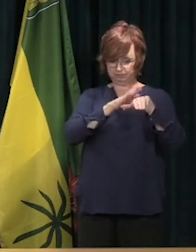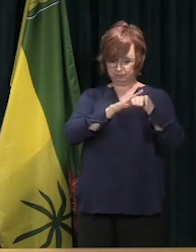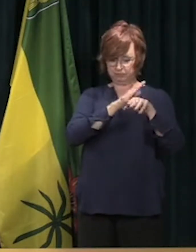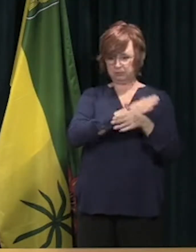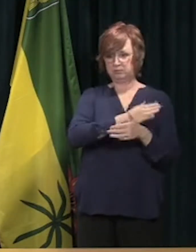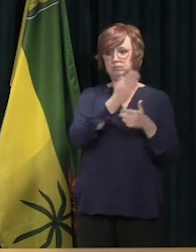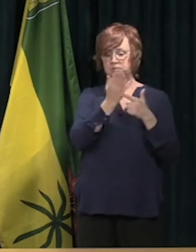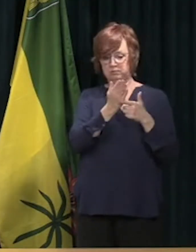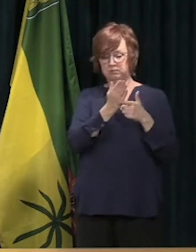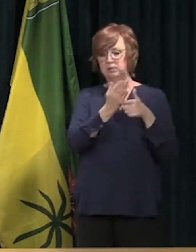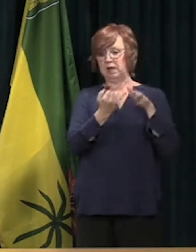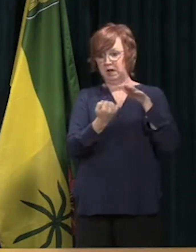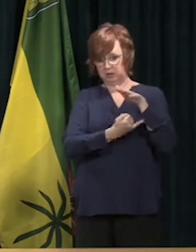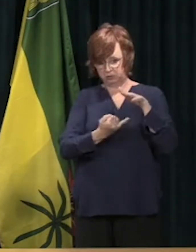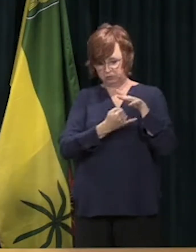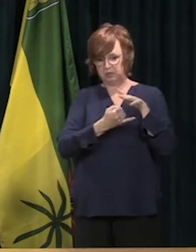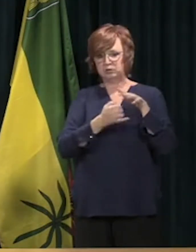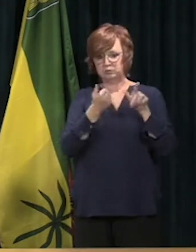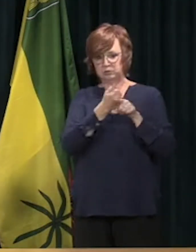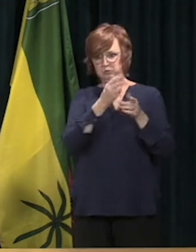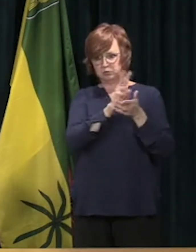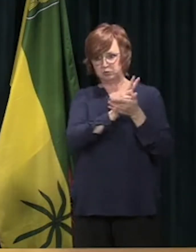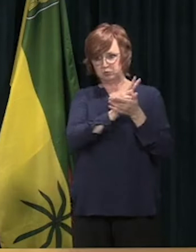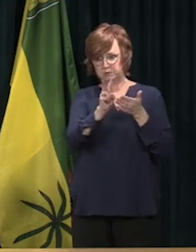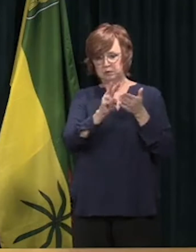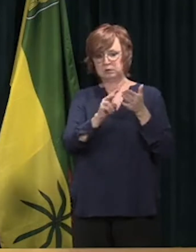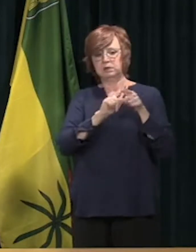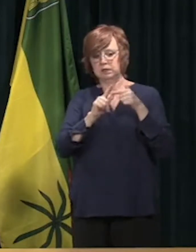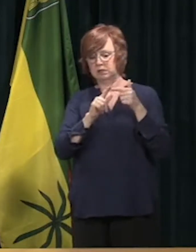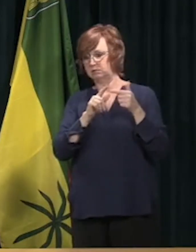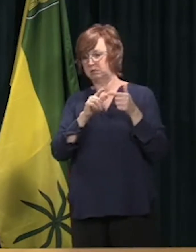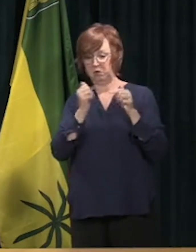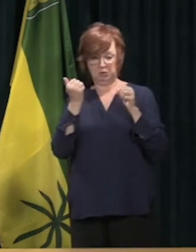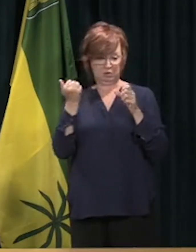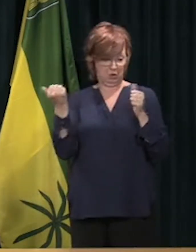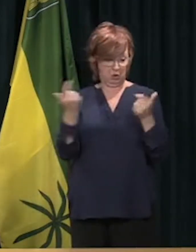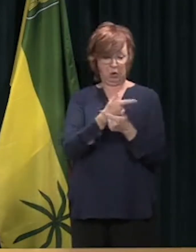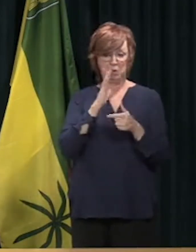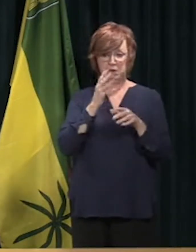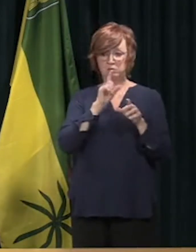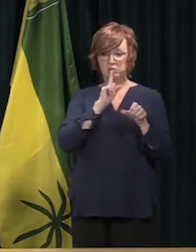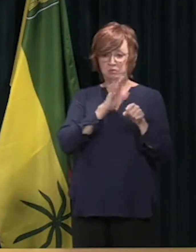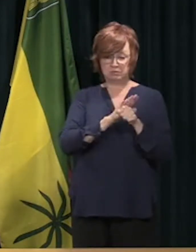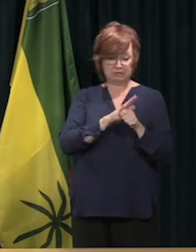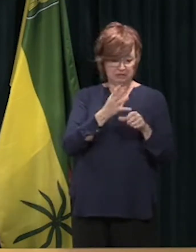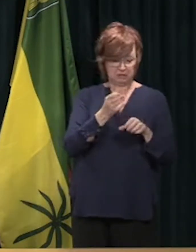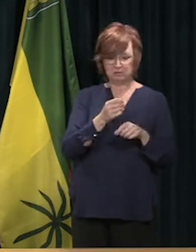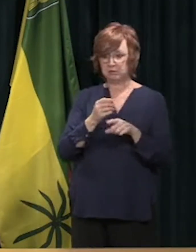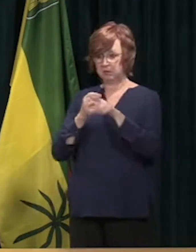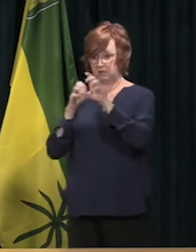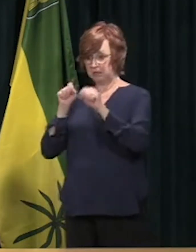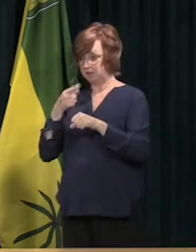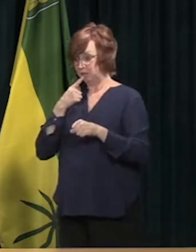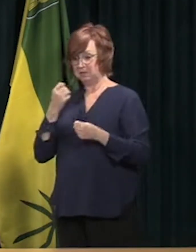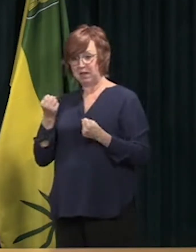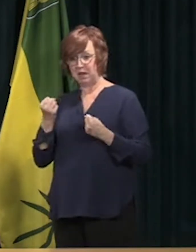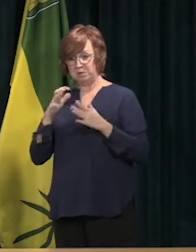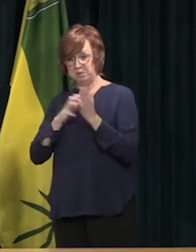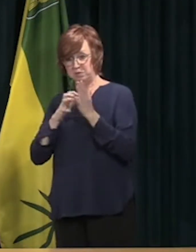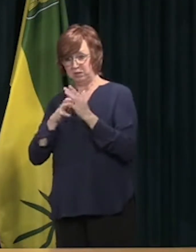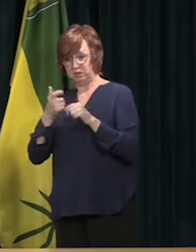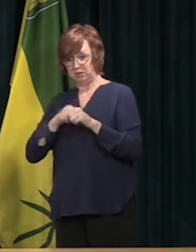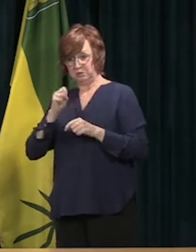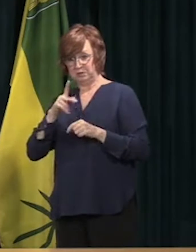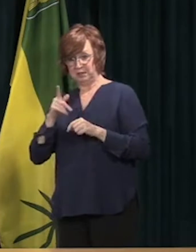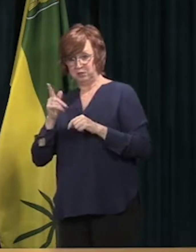ultimately it doesn't mean that everyone is identified as a close contact. Can you say, though, like how many doctors from Saskatchewan had gone, and how many of those